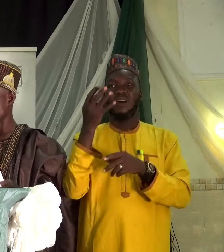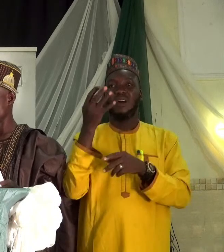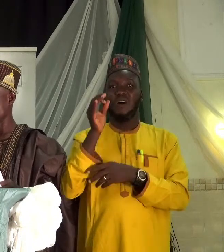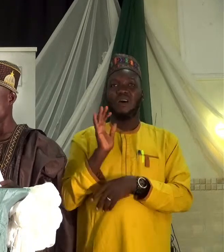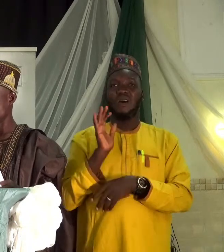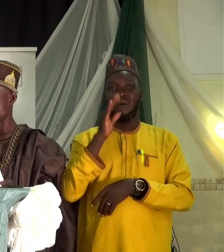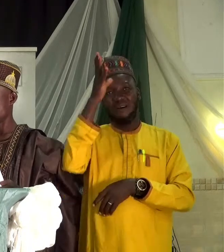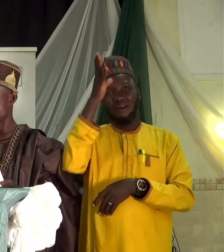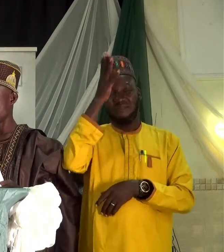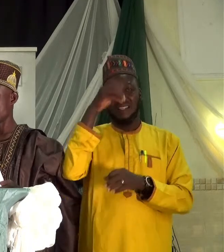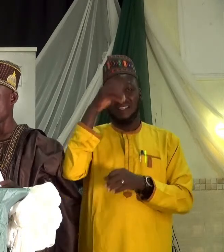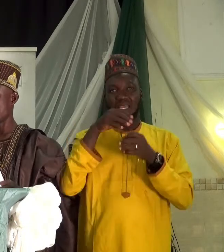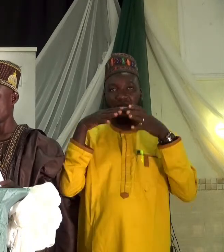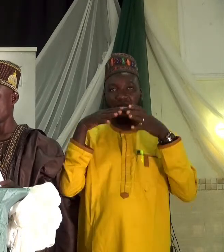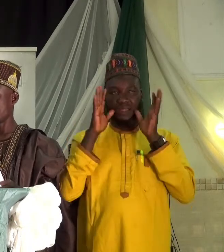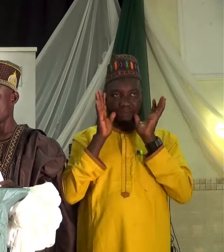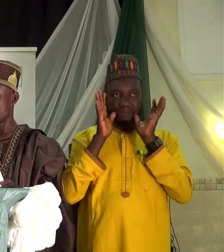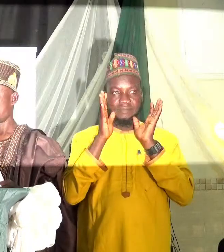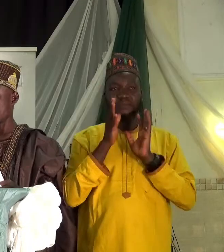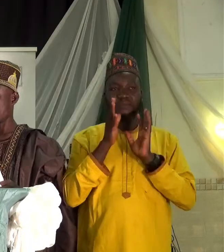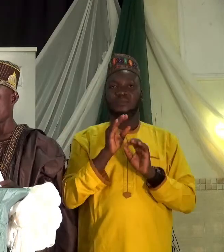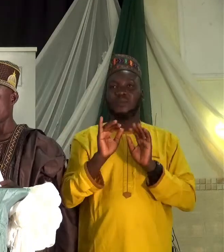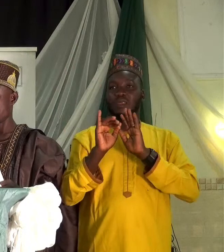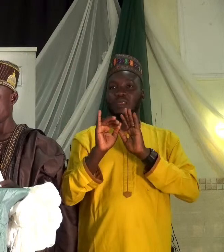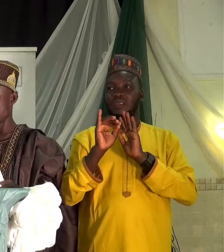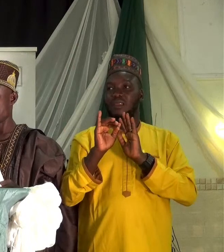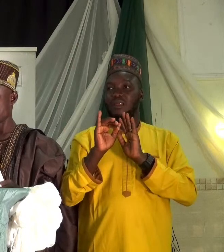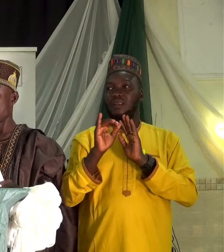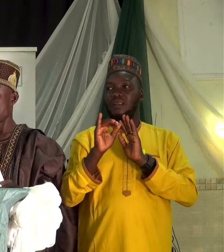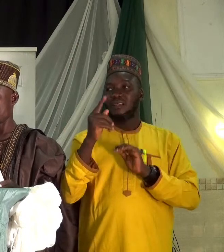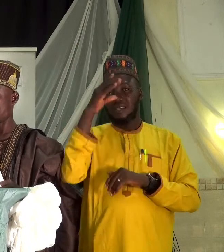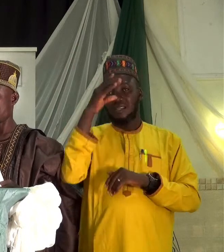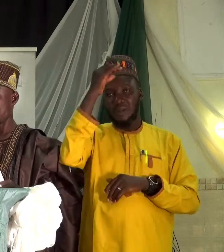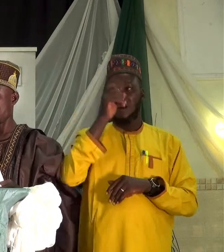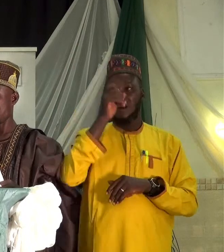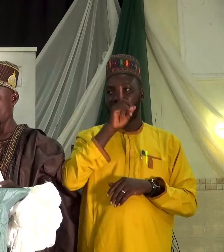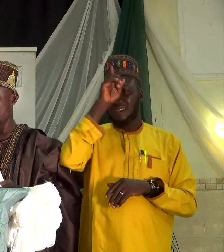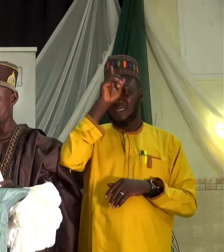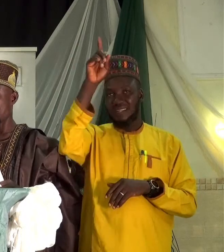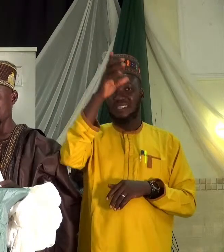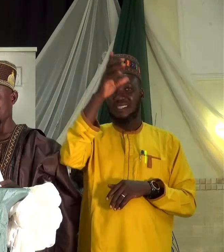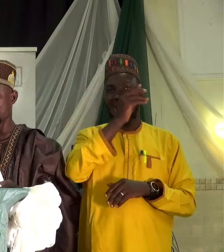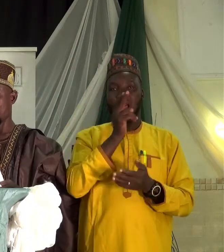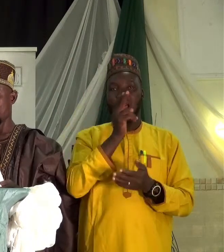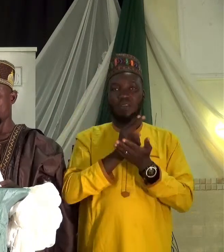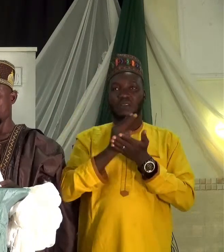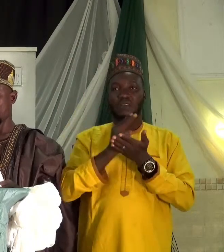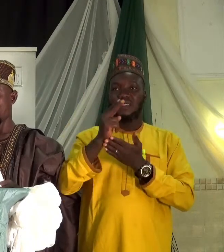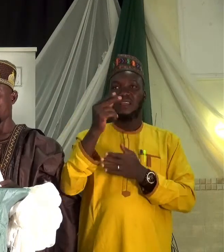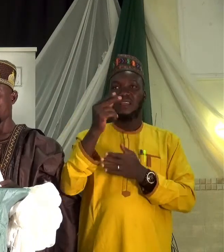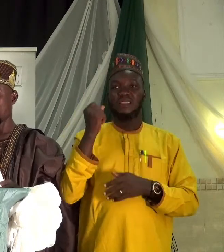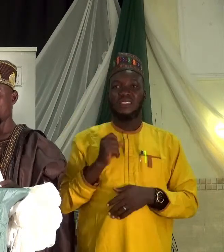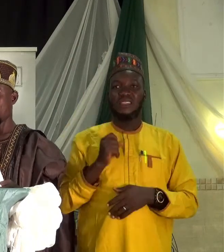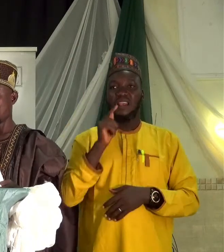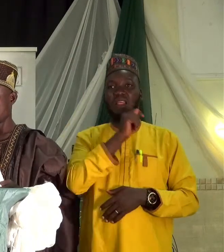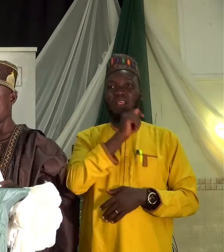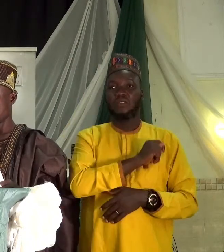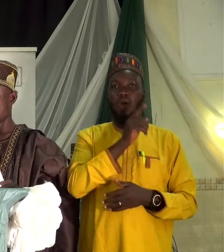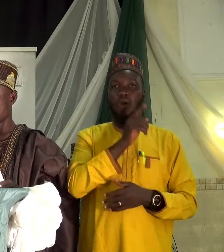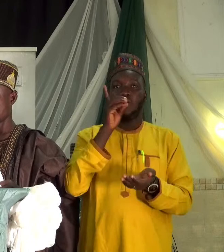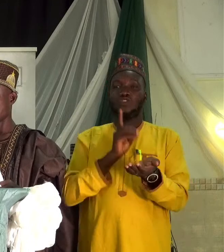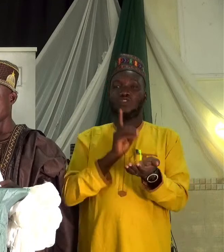father in Islam, a man of integrity and honesty, Senator